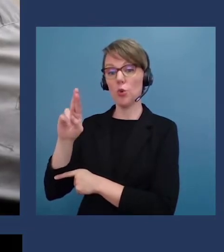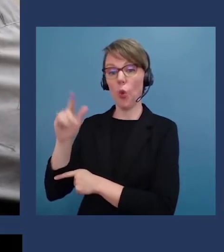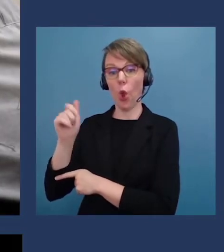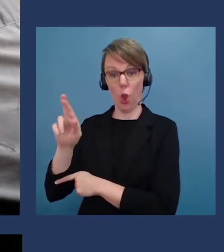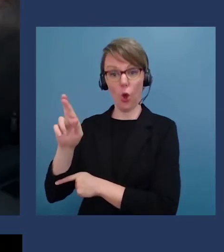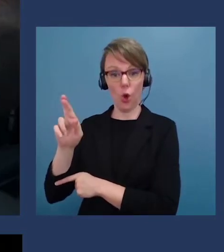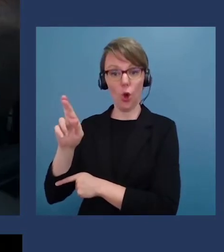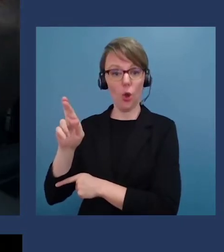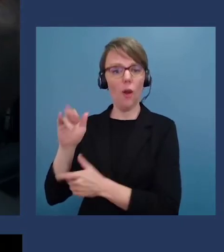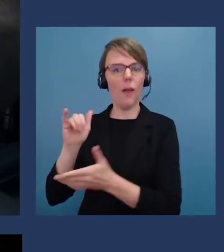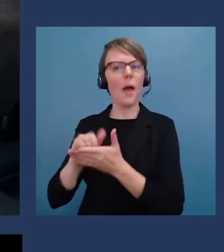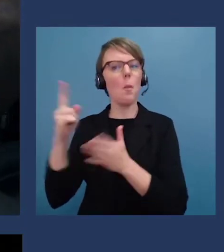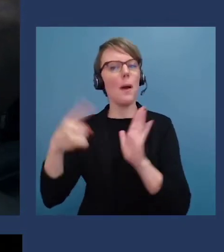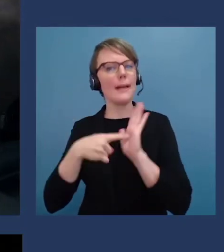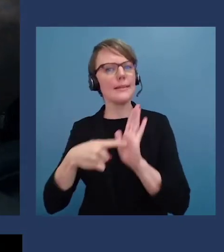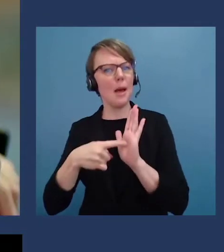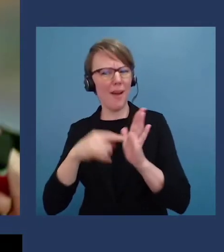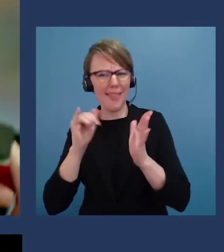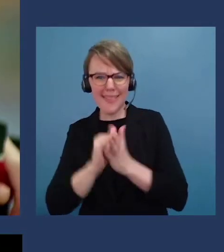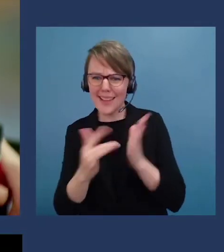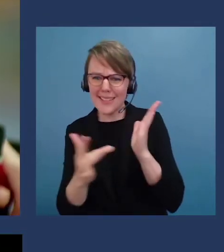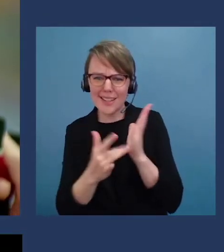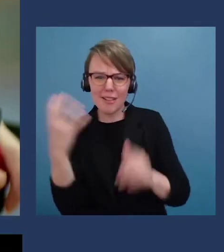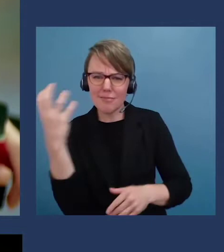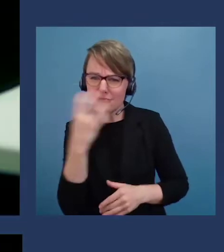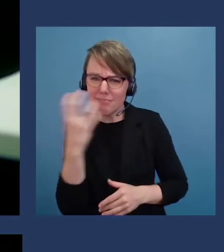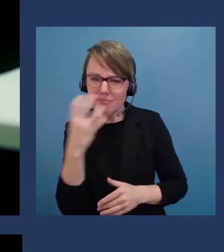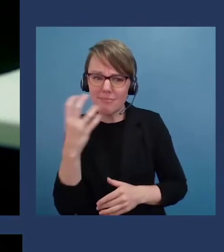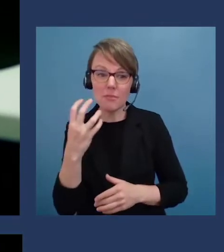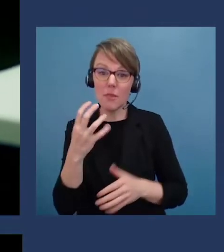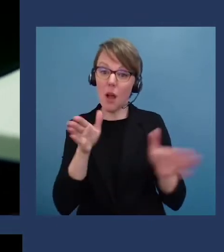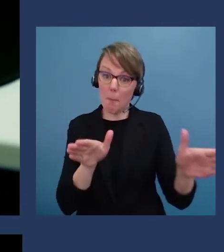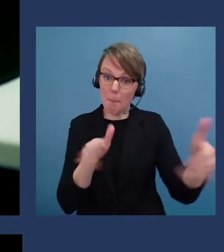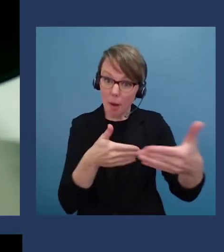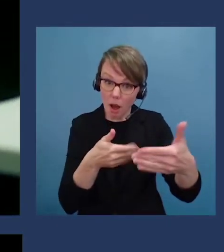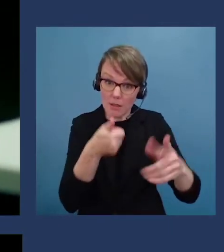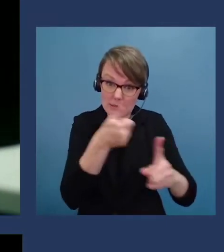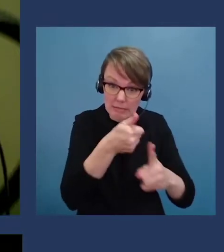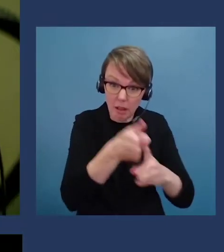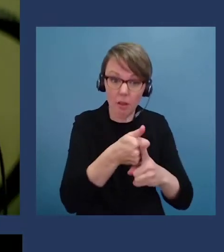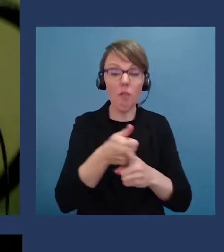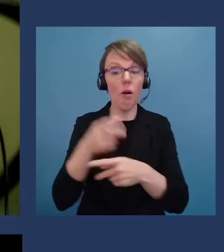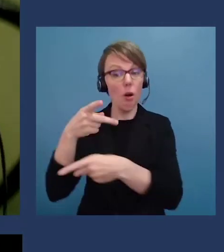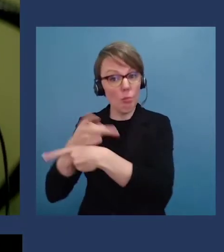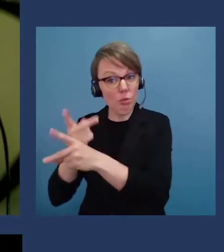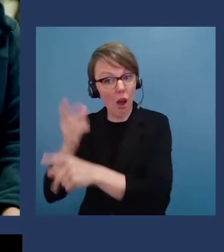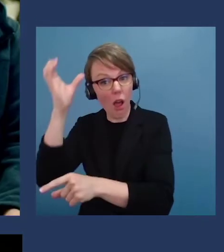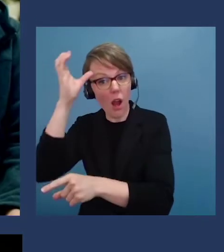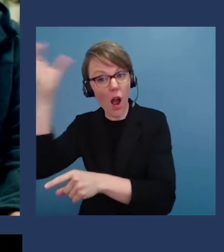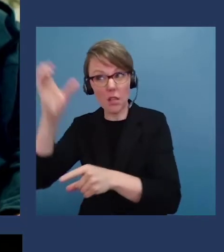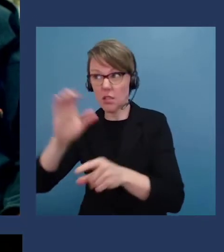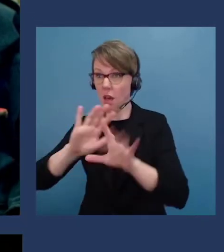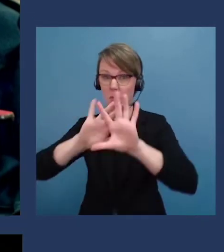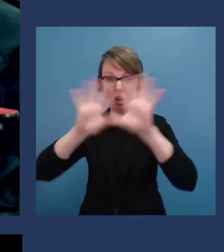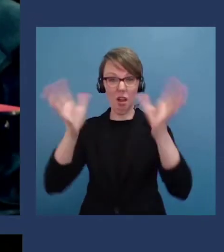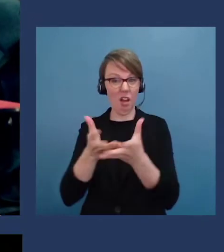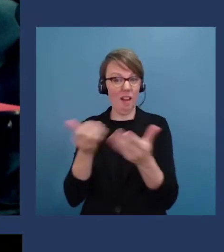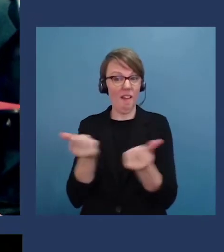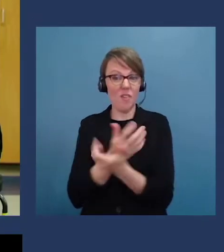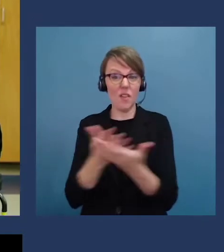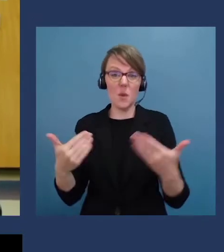models, I think we will have increasingly bigger and bigger breakthroughs. Some of the things that you see in Seeing AI are the beginnings of